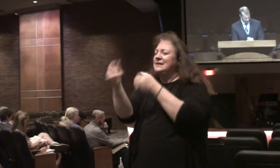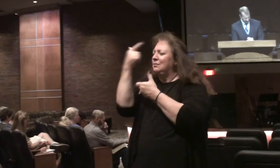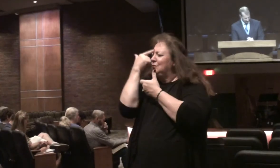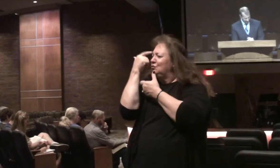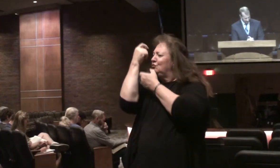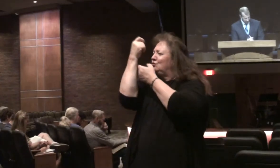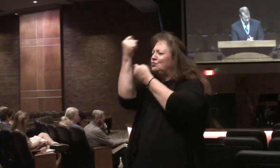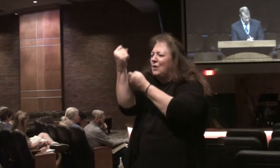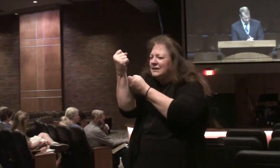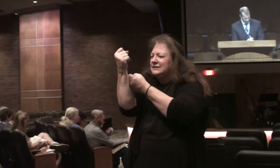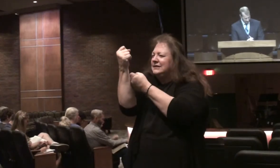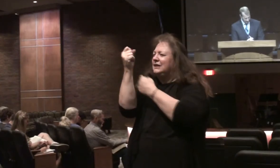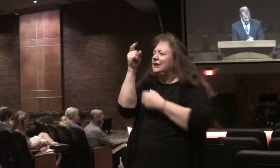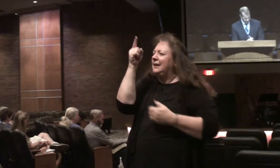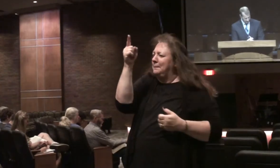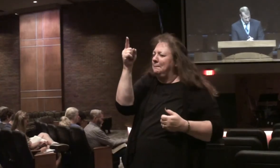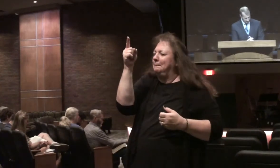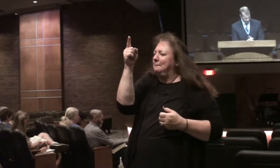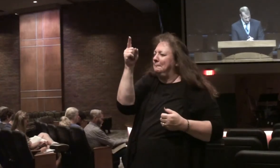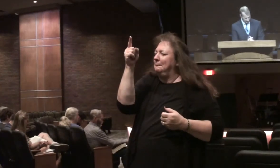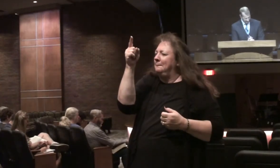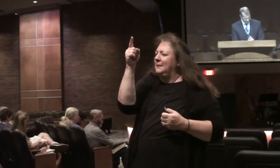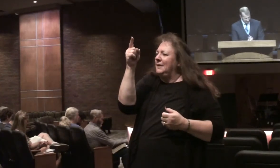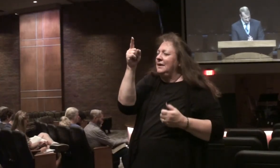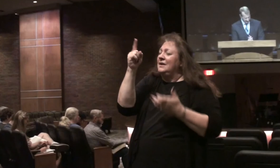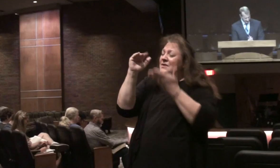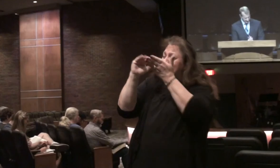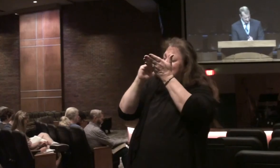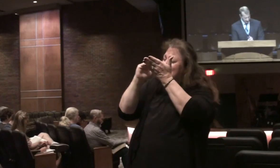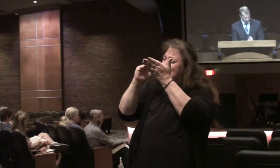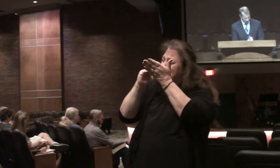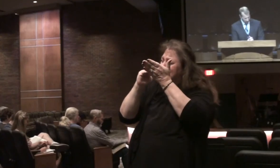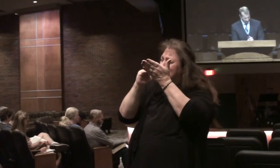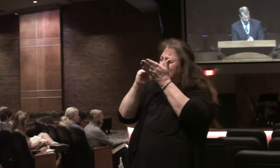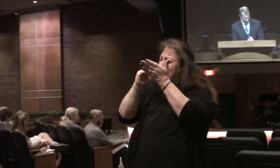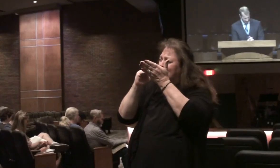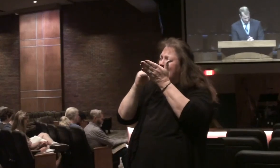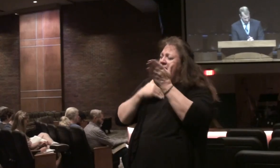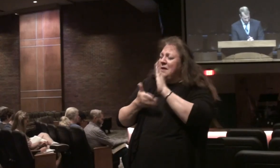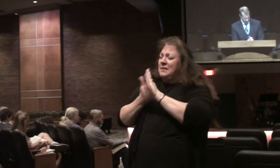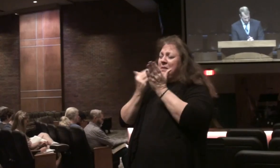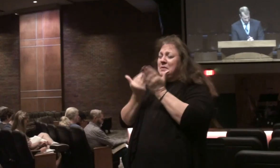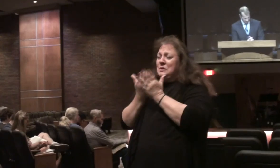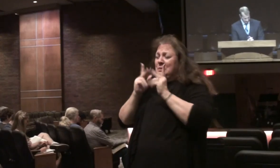in him, faith in you, forgives us, causes us to be born again.